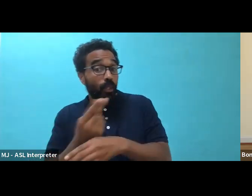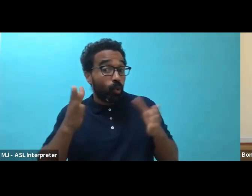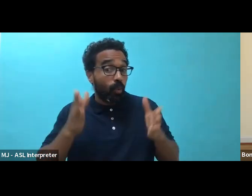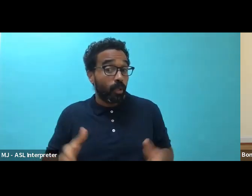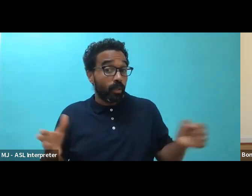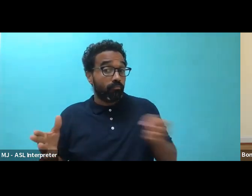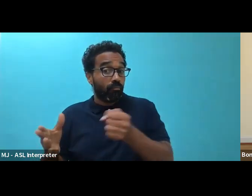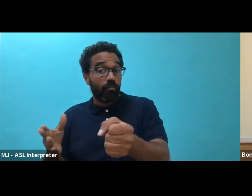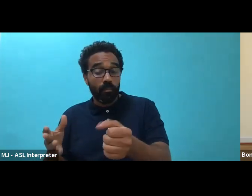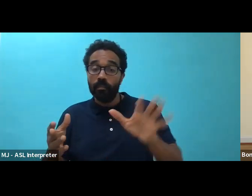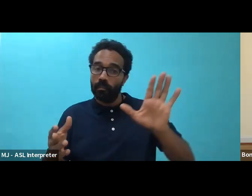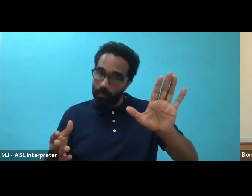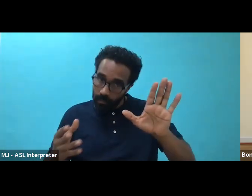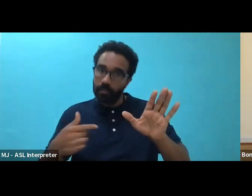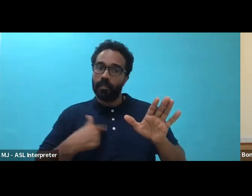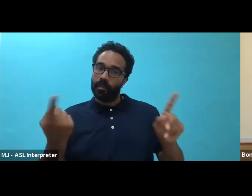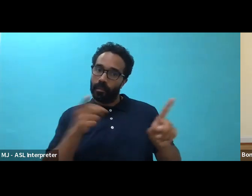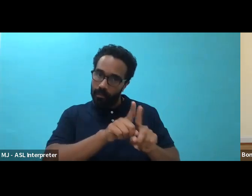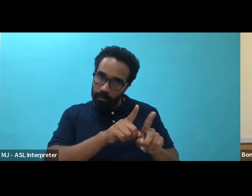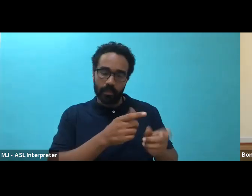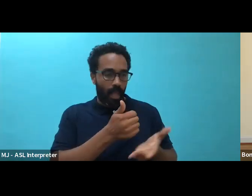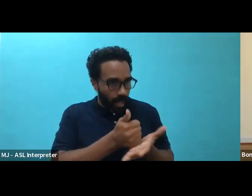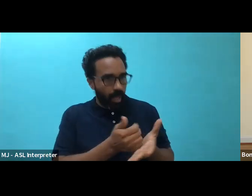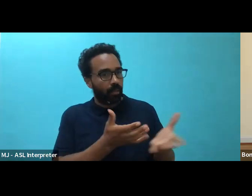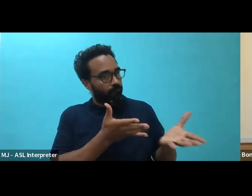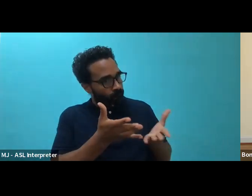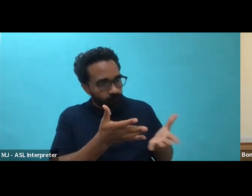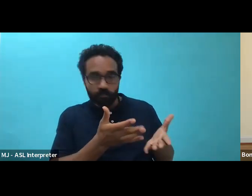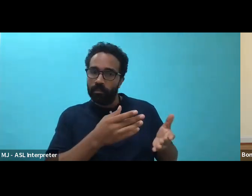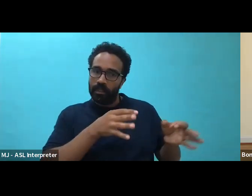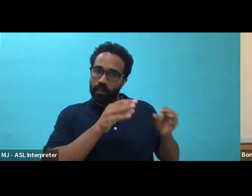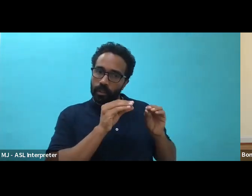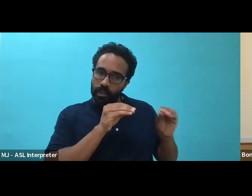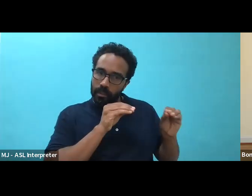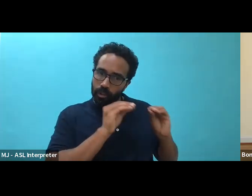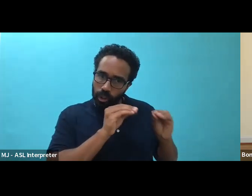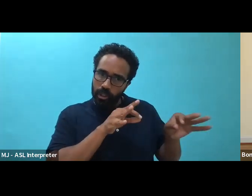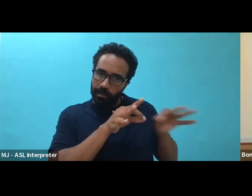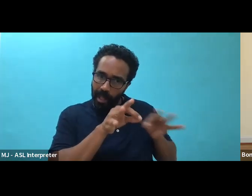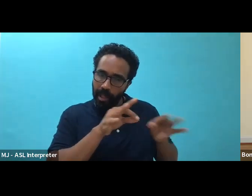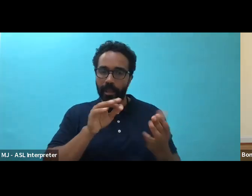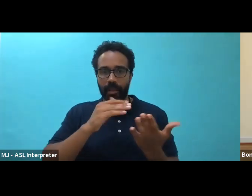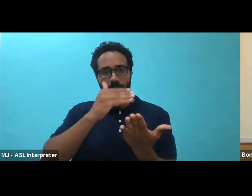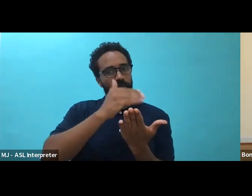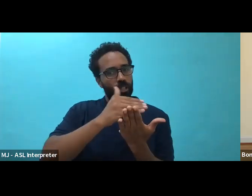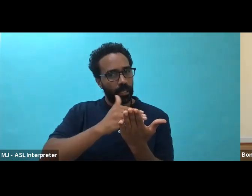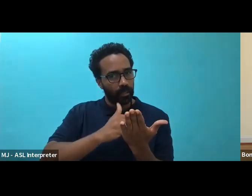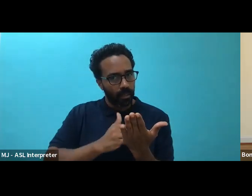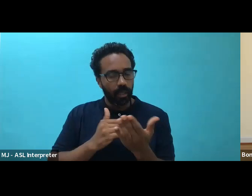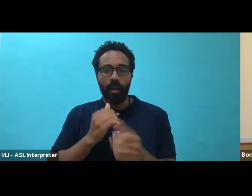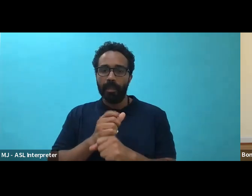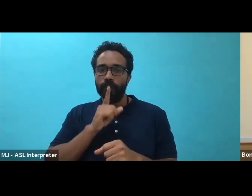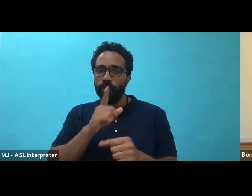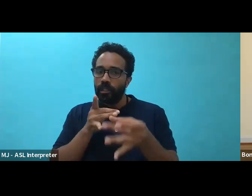that person before the meeting to go over the agenda, make sure the meeting goes smoothly,